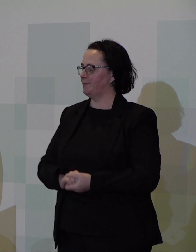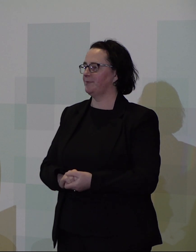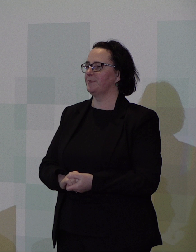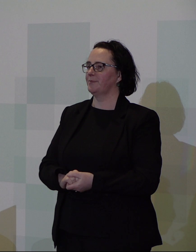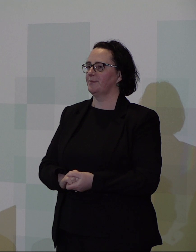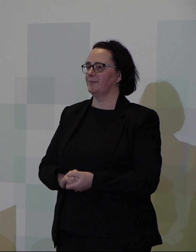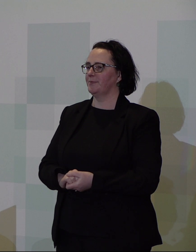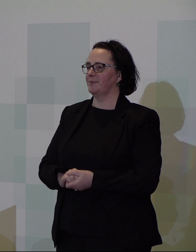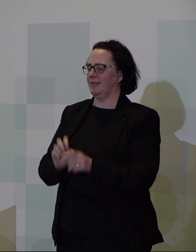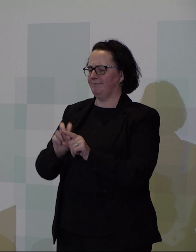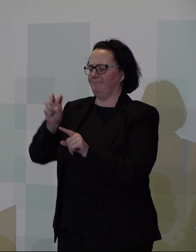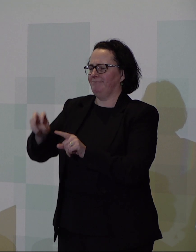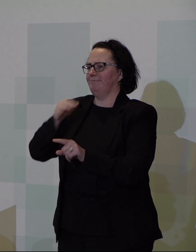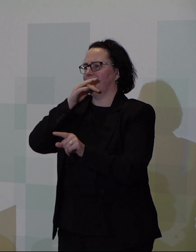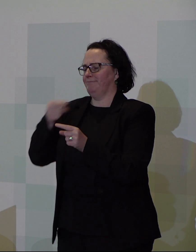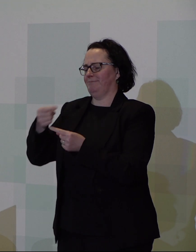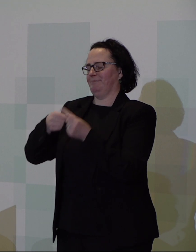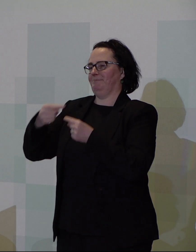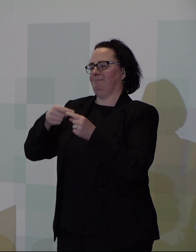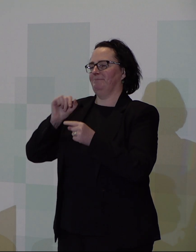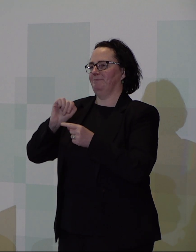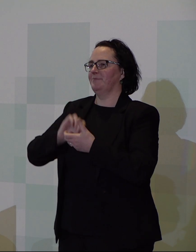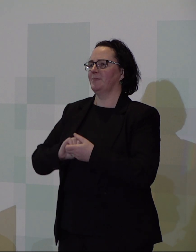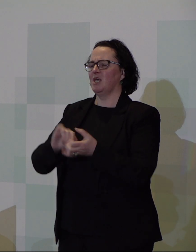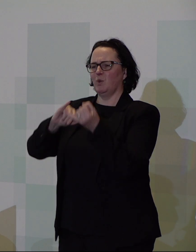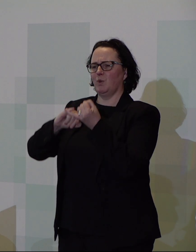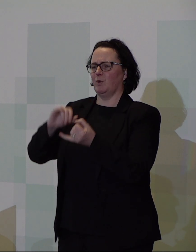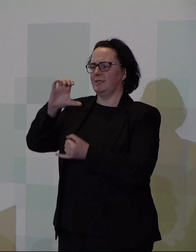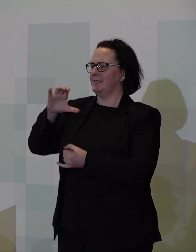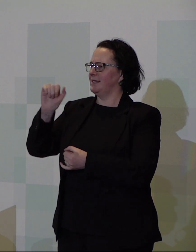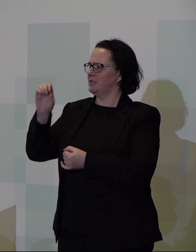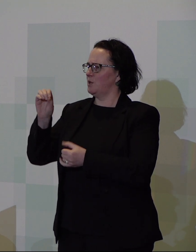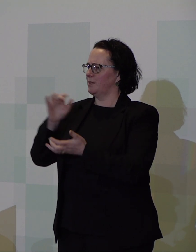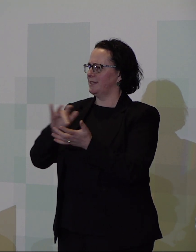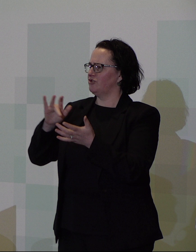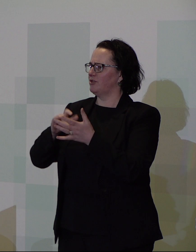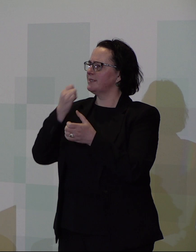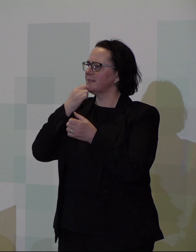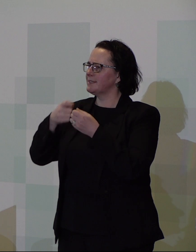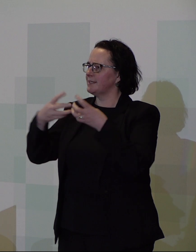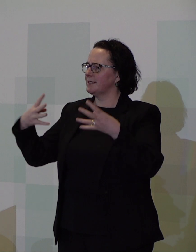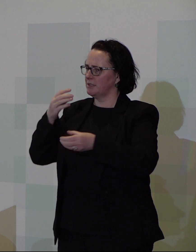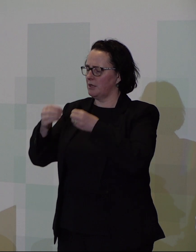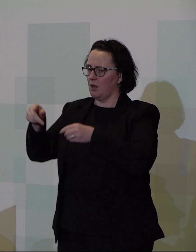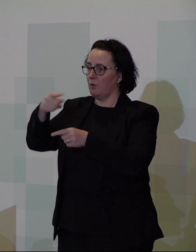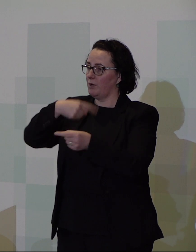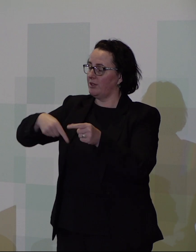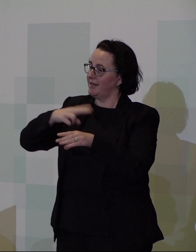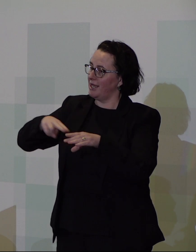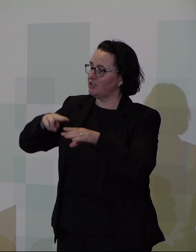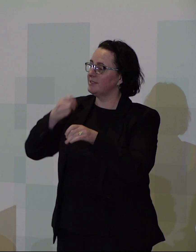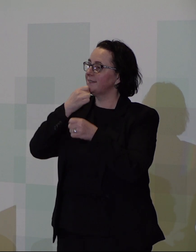Sorry about that. So, who are the Central Statistics Office? Well, we are the national statistical